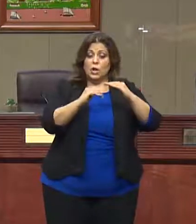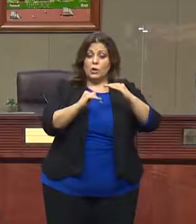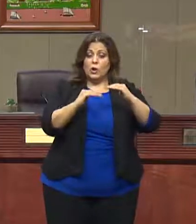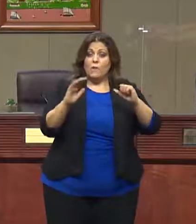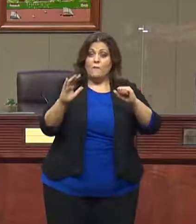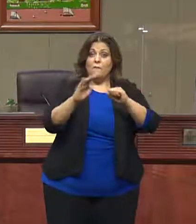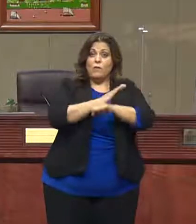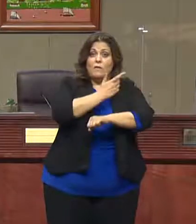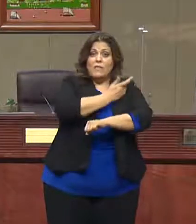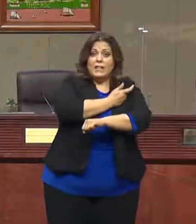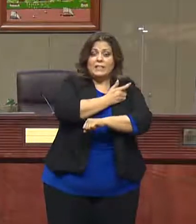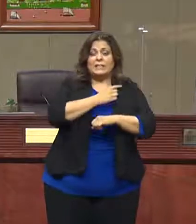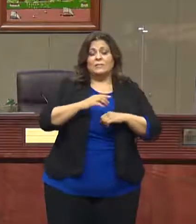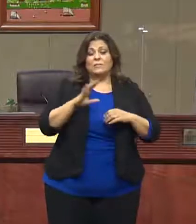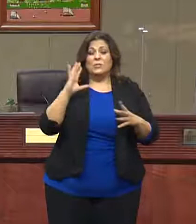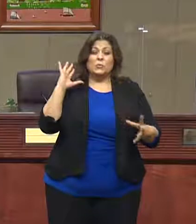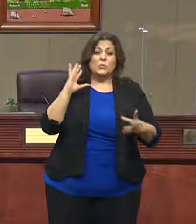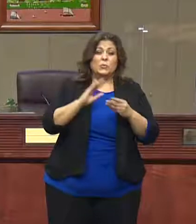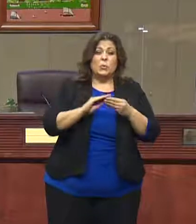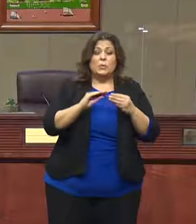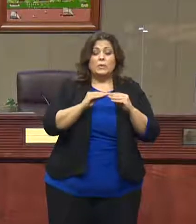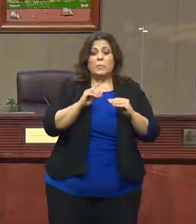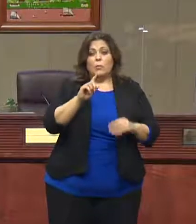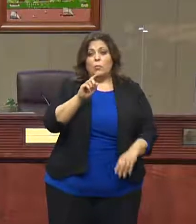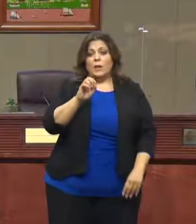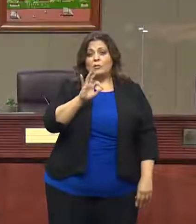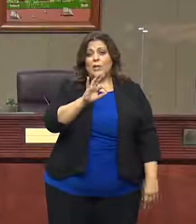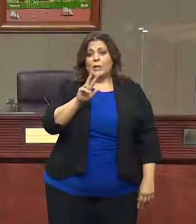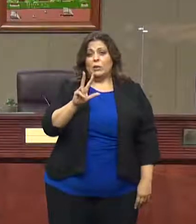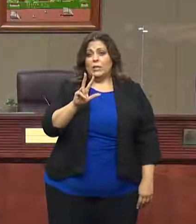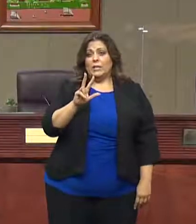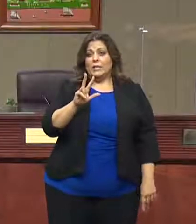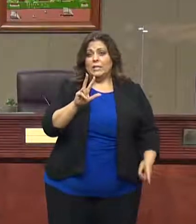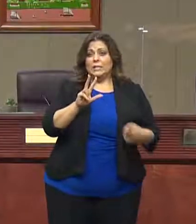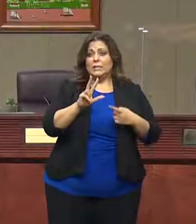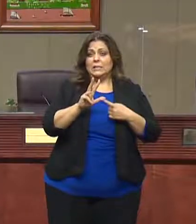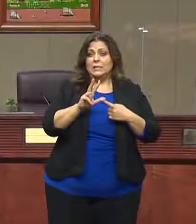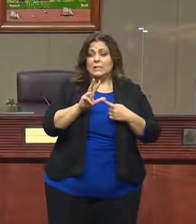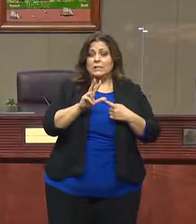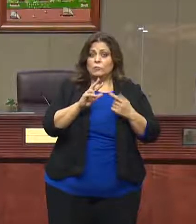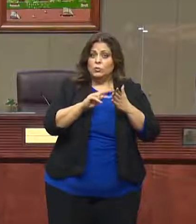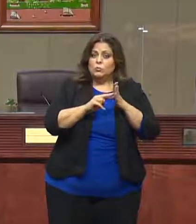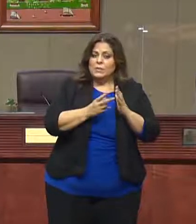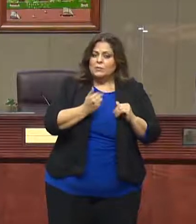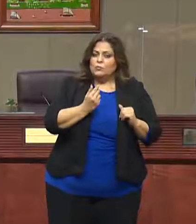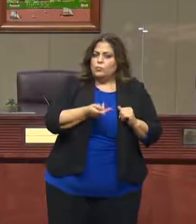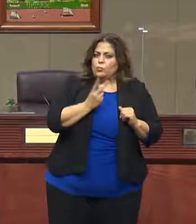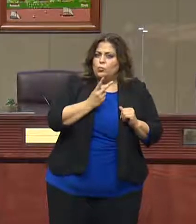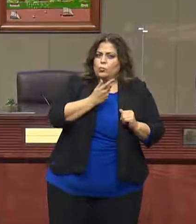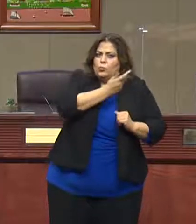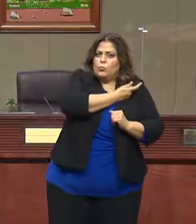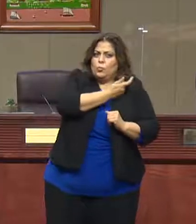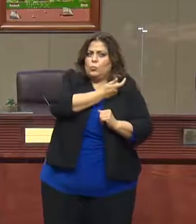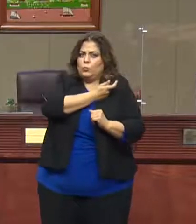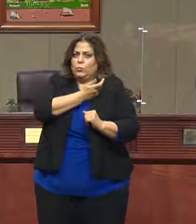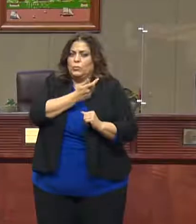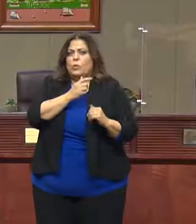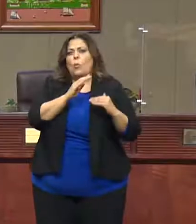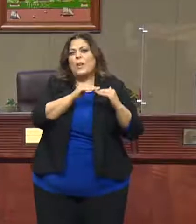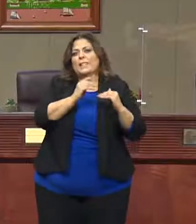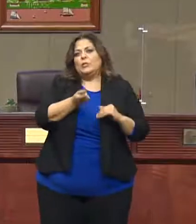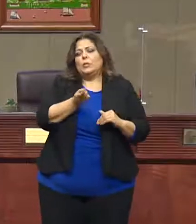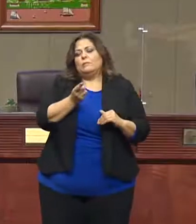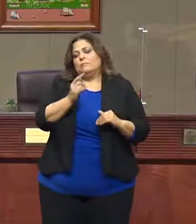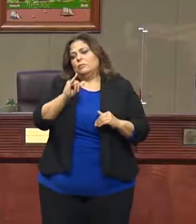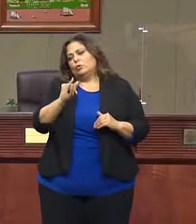only 193, meaning younger than 18 that have received 2 of the doses or at least 1 of the Johnson